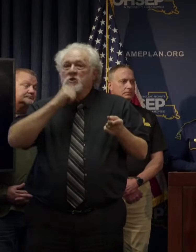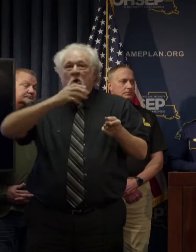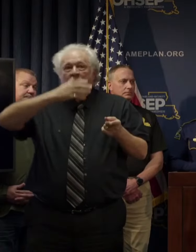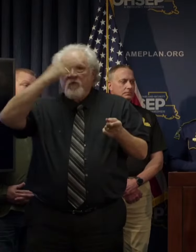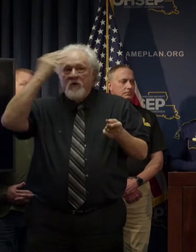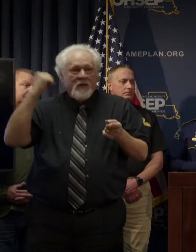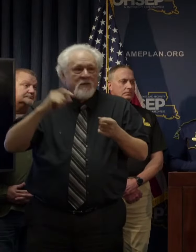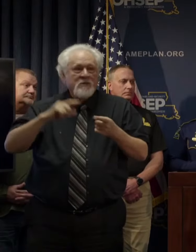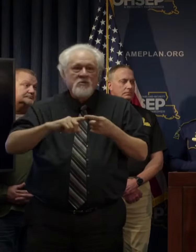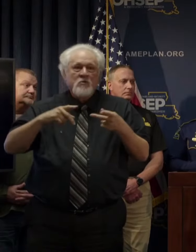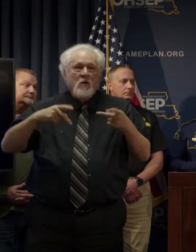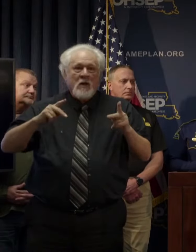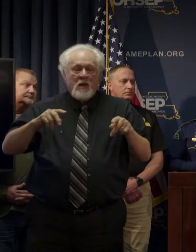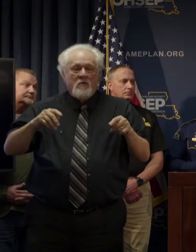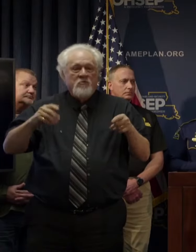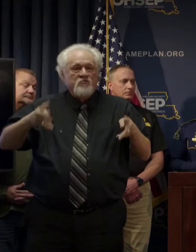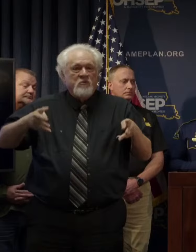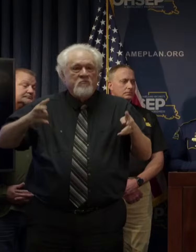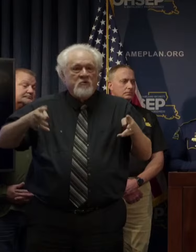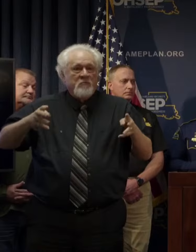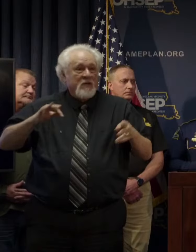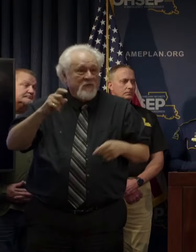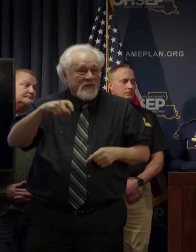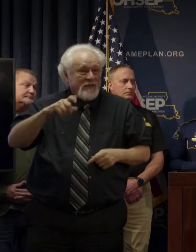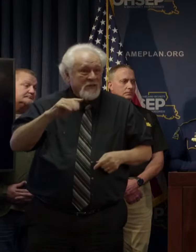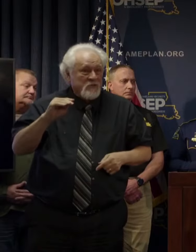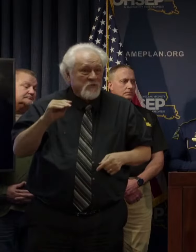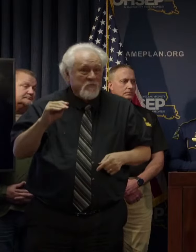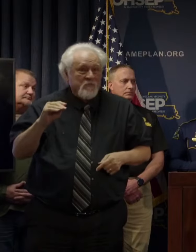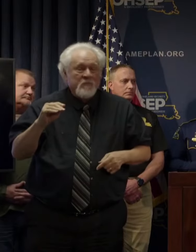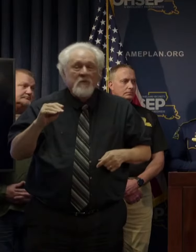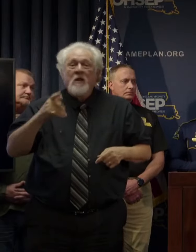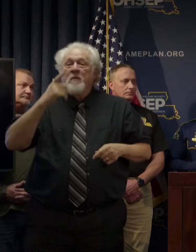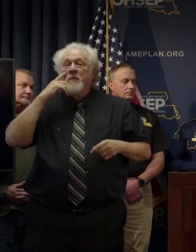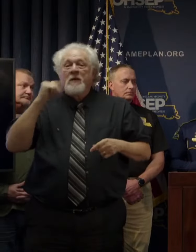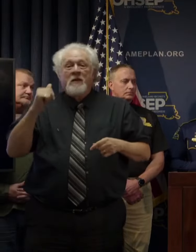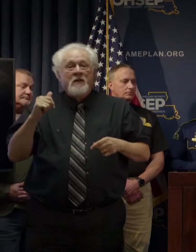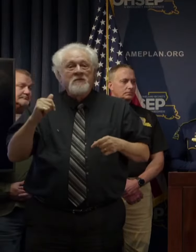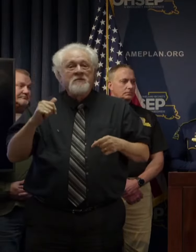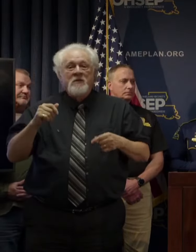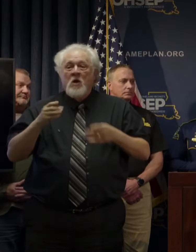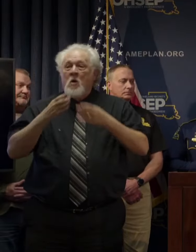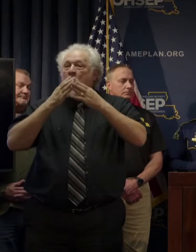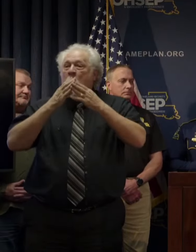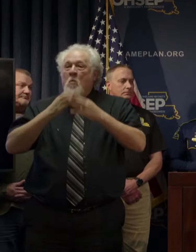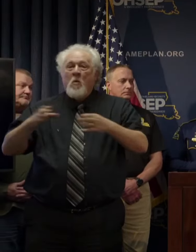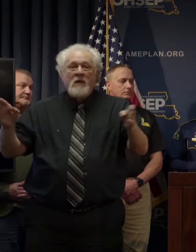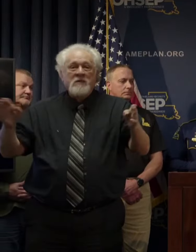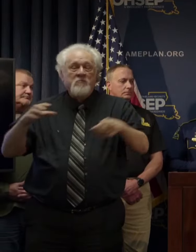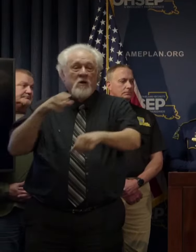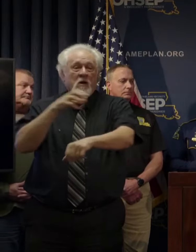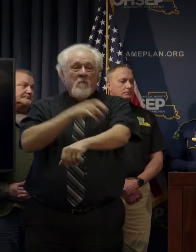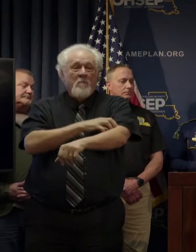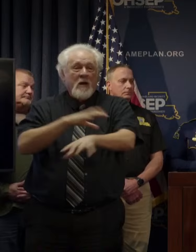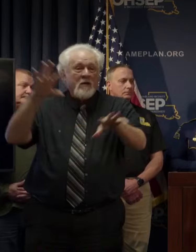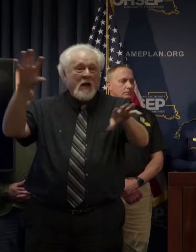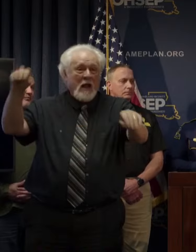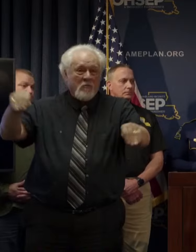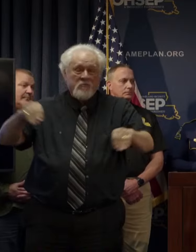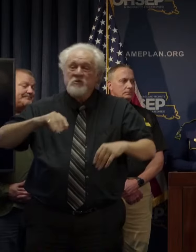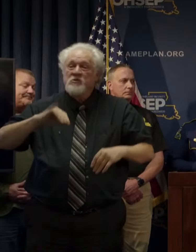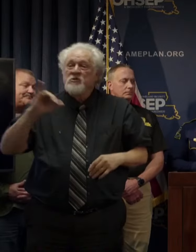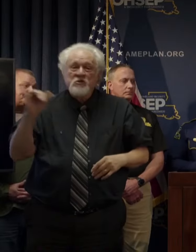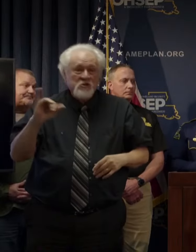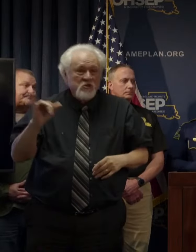to allow the faucets to drip if you need to do that, because widespread power outages as well